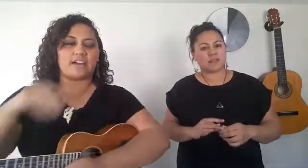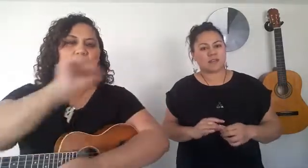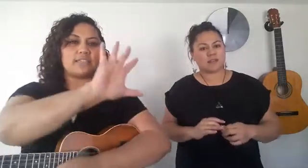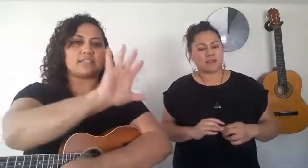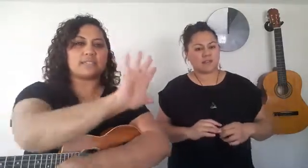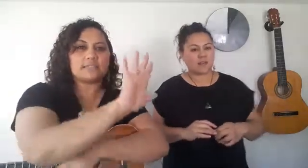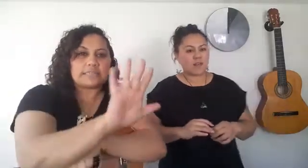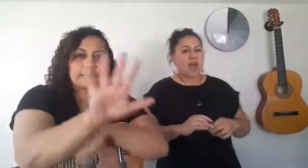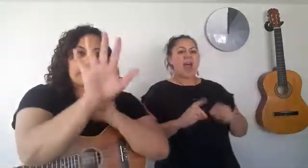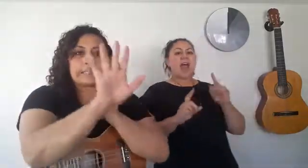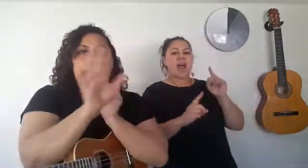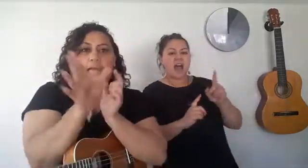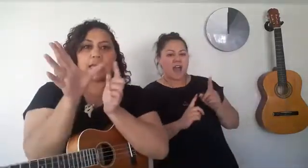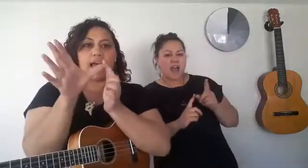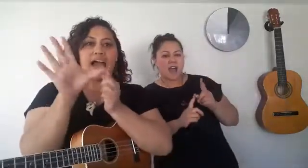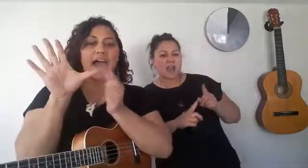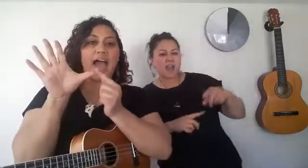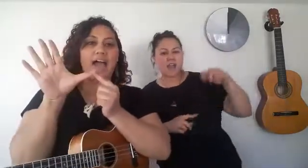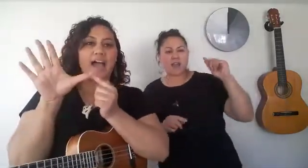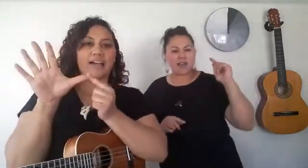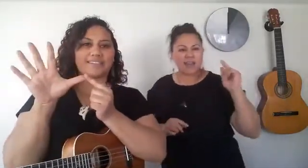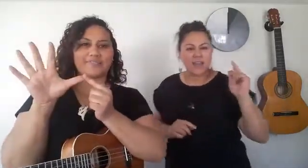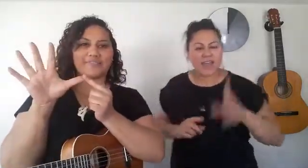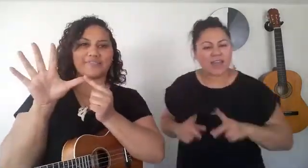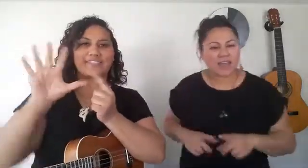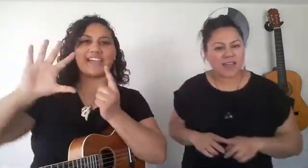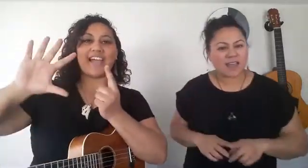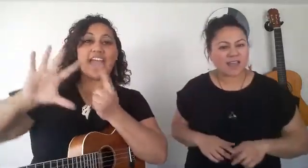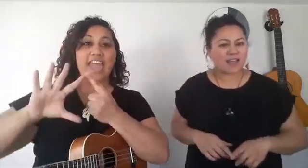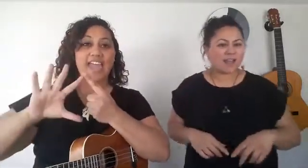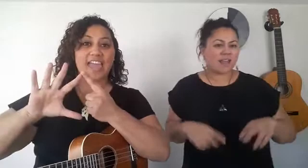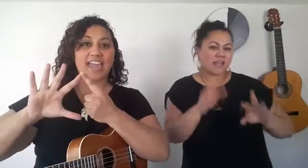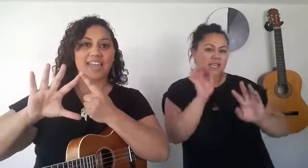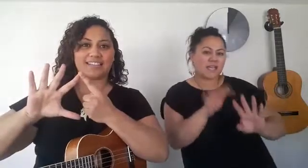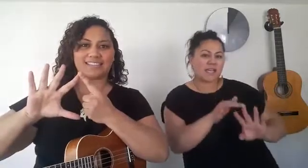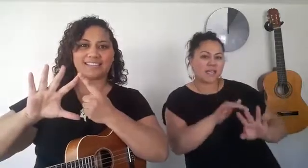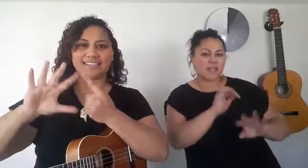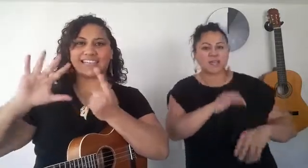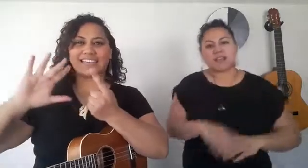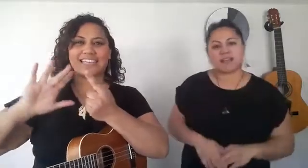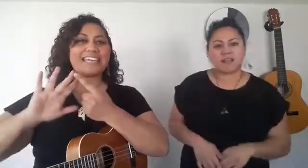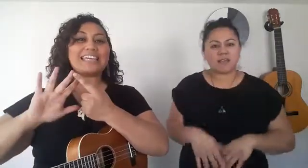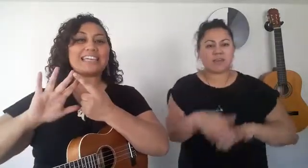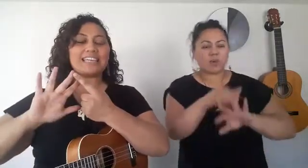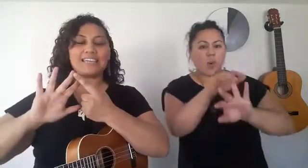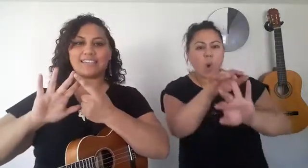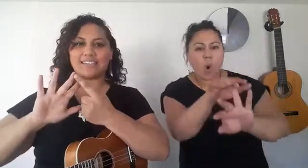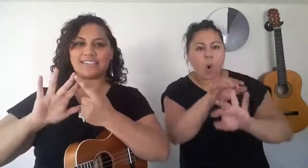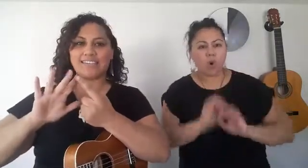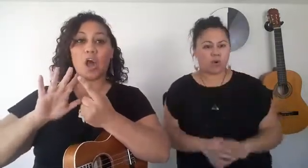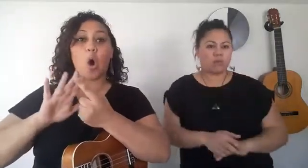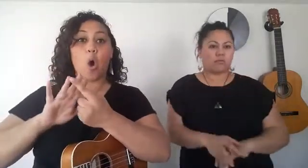vowels? A, A, E, E, I, O,